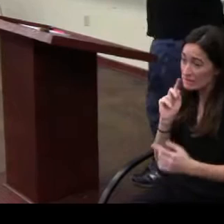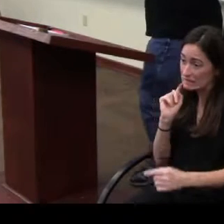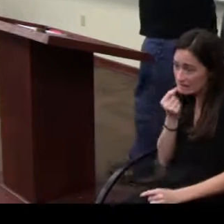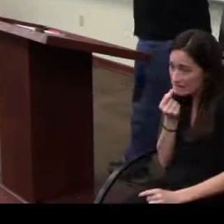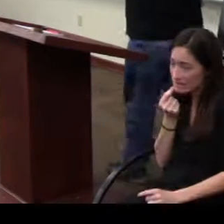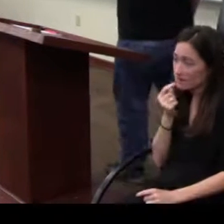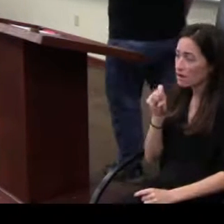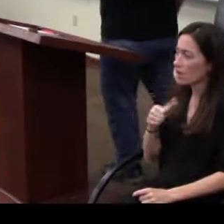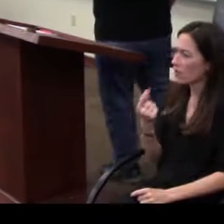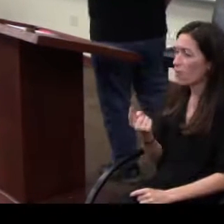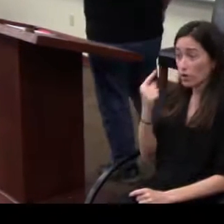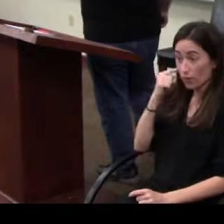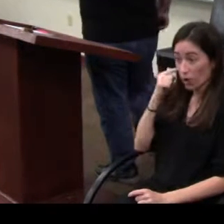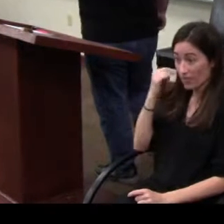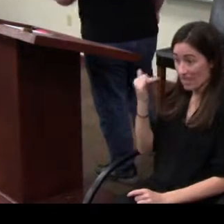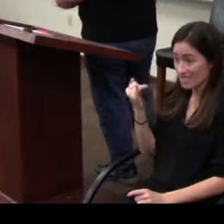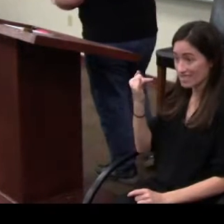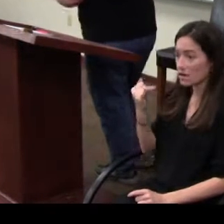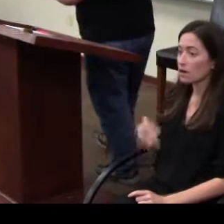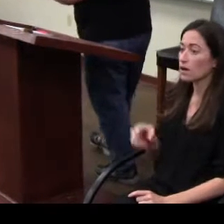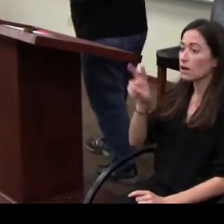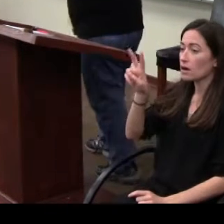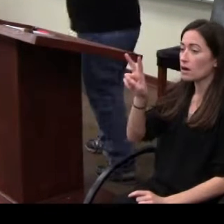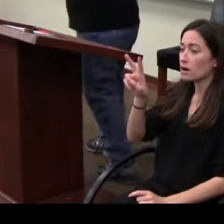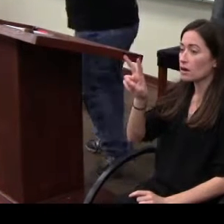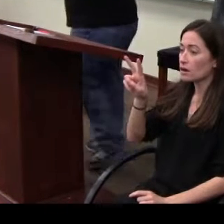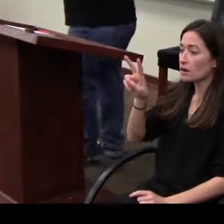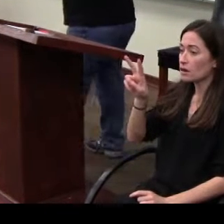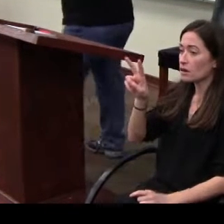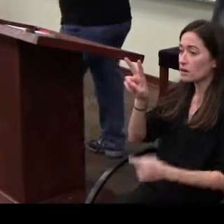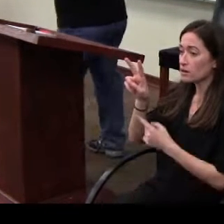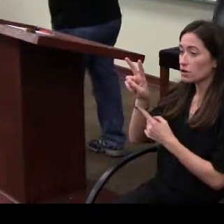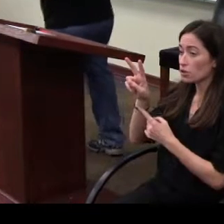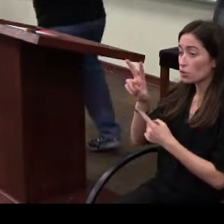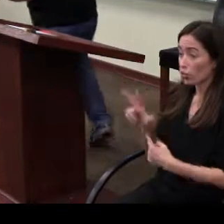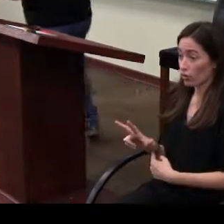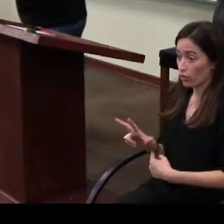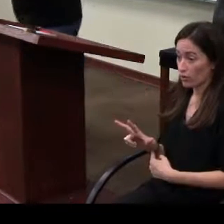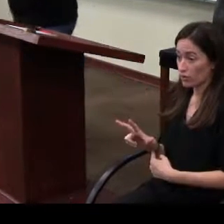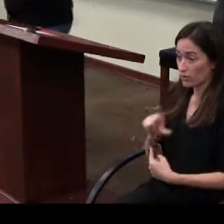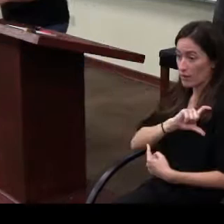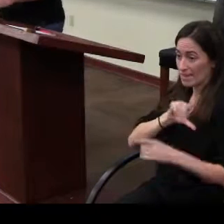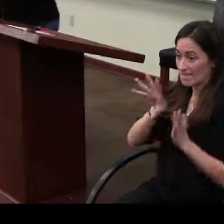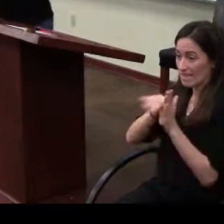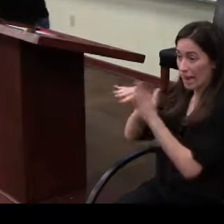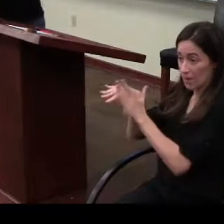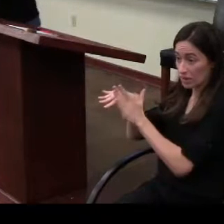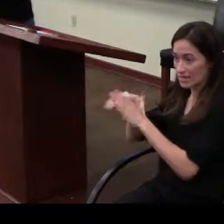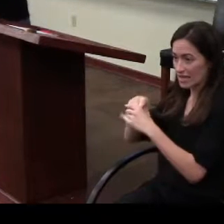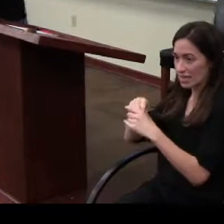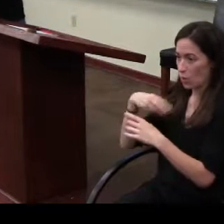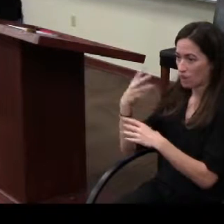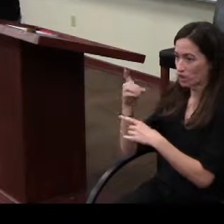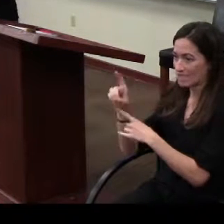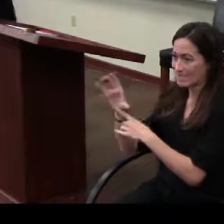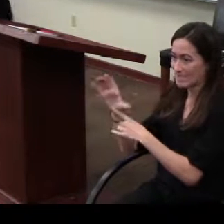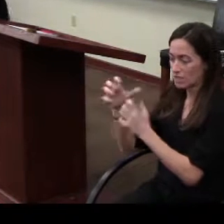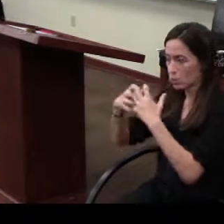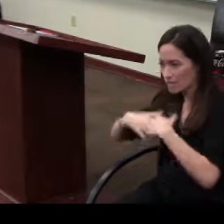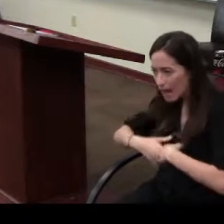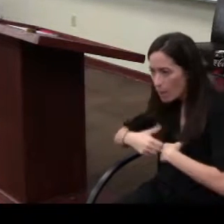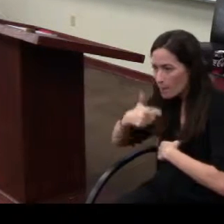one here. I don't know how many of you have heard of this. Two-thirds of the police cameras in D.C. were down due to